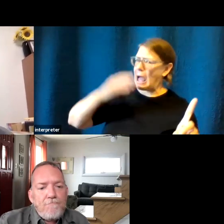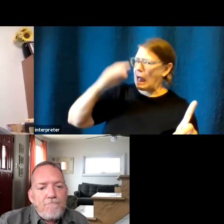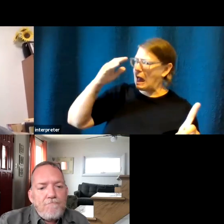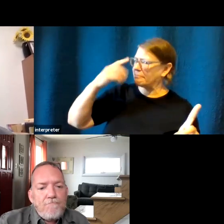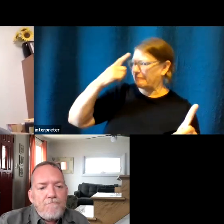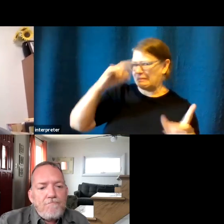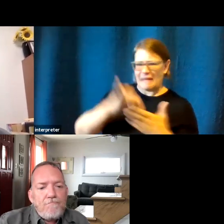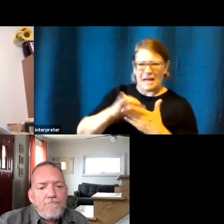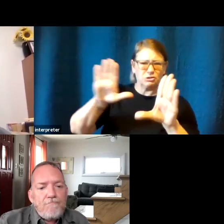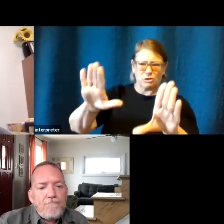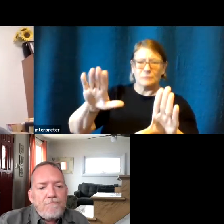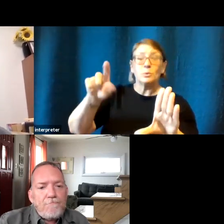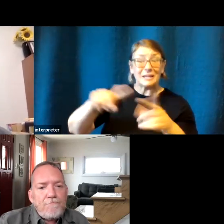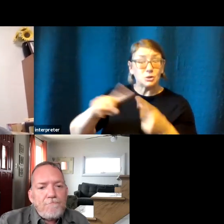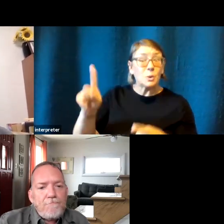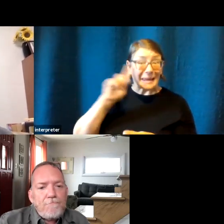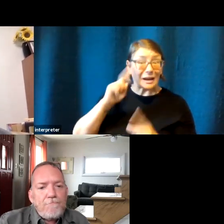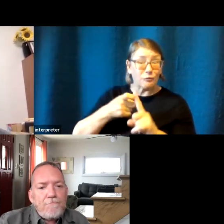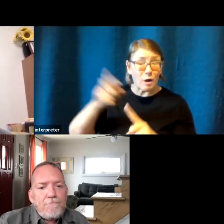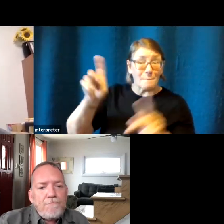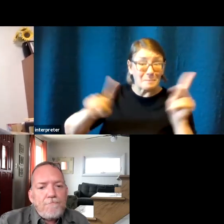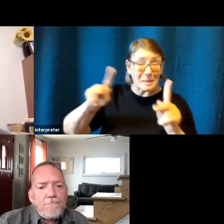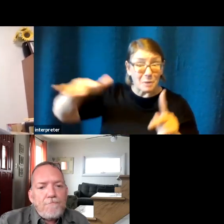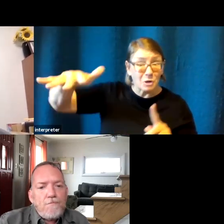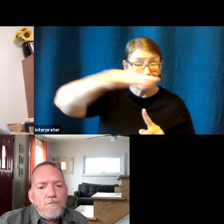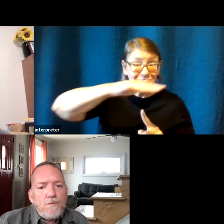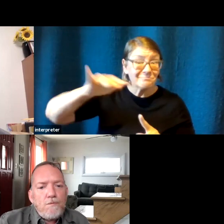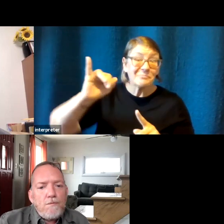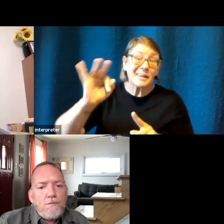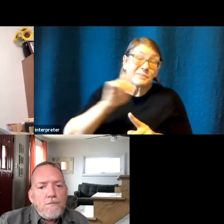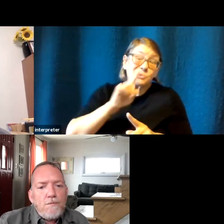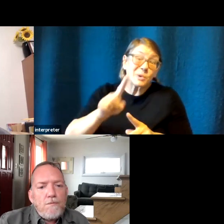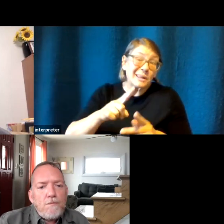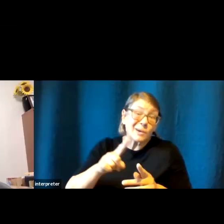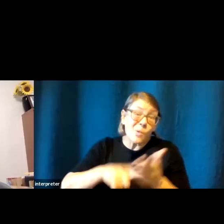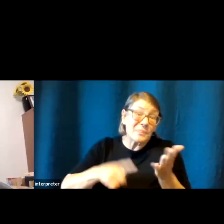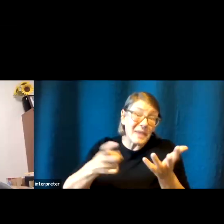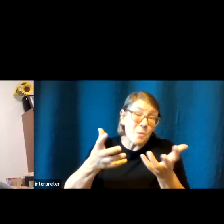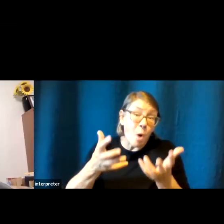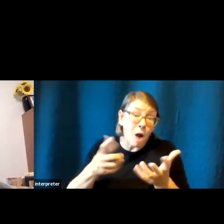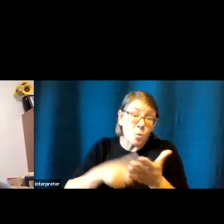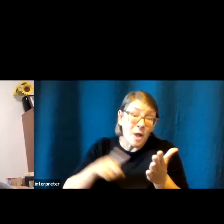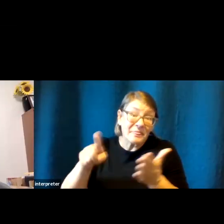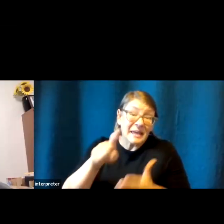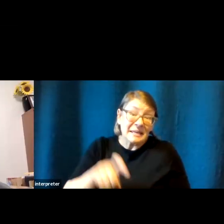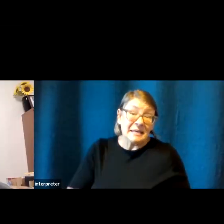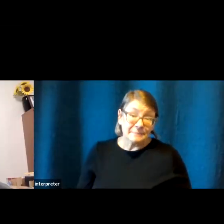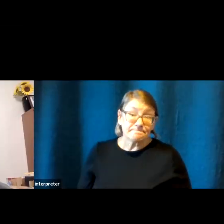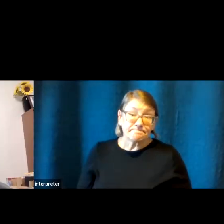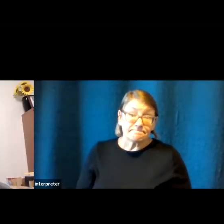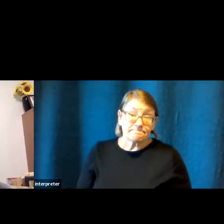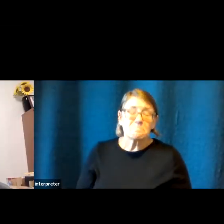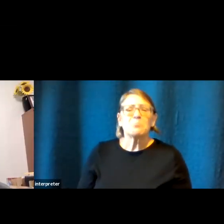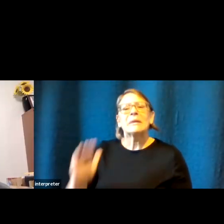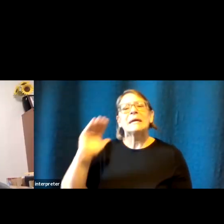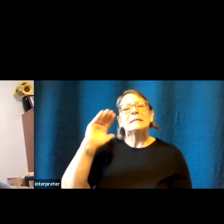hear from the constituents and find out if this is really the need we think it is. And it